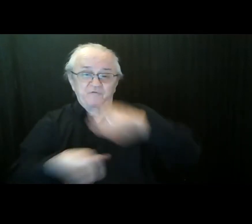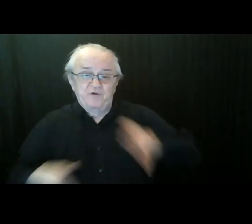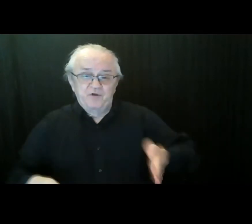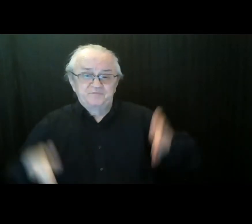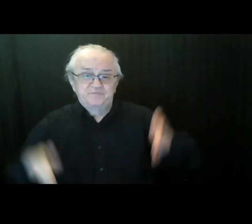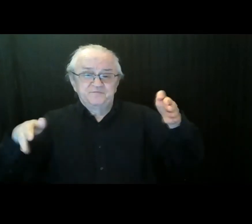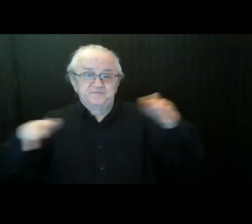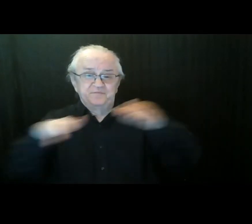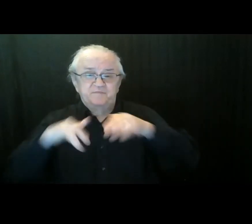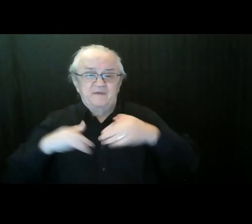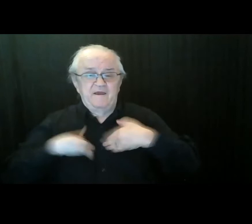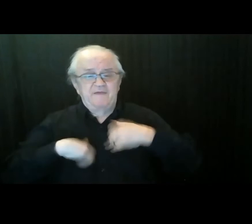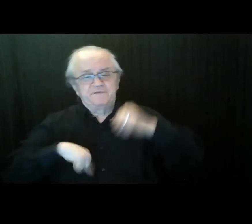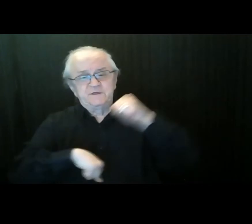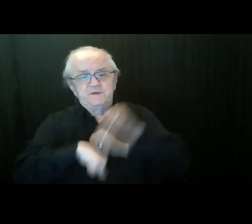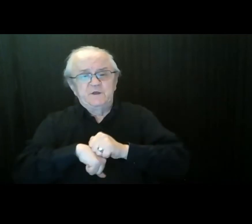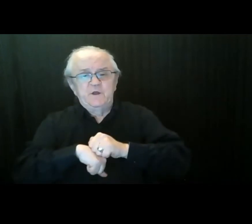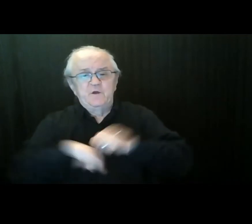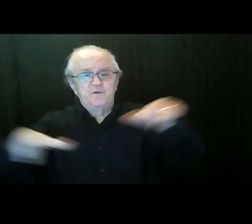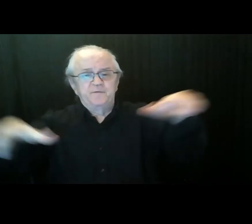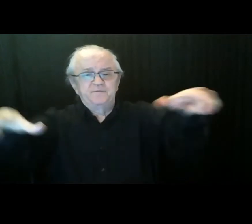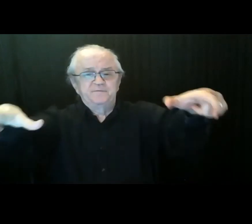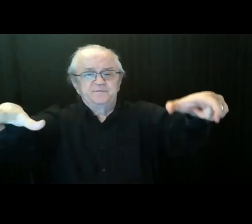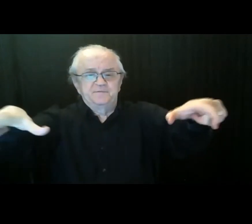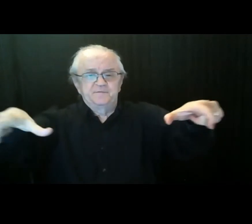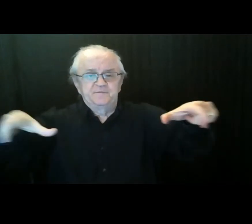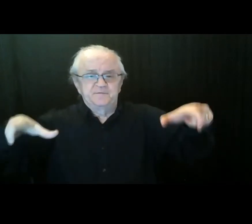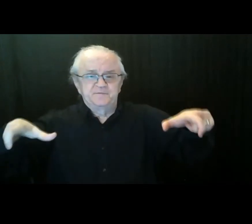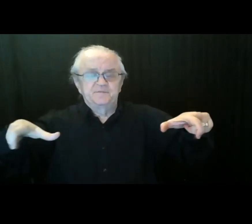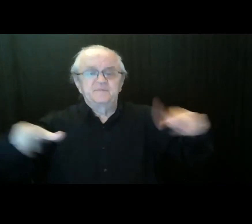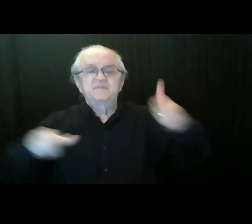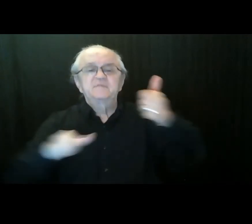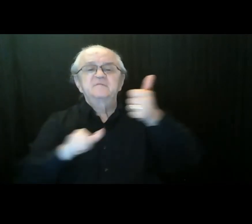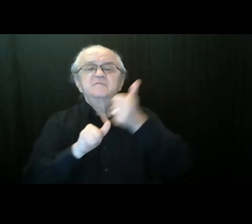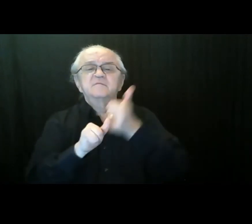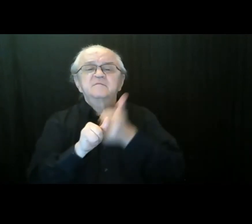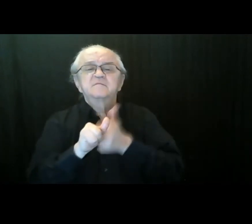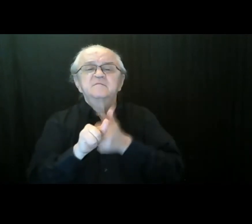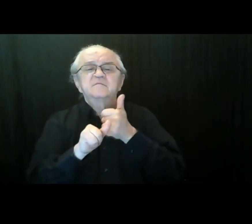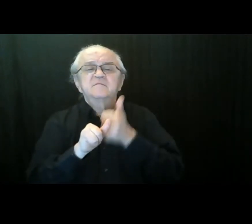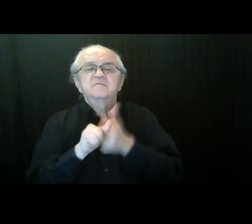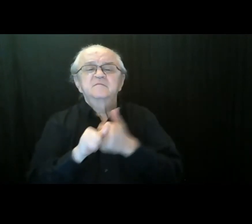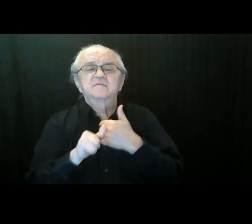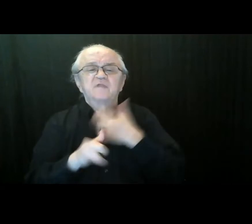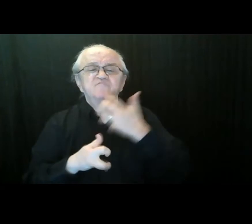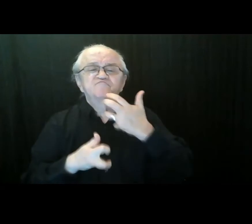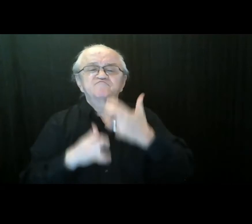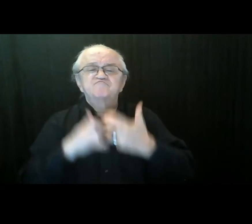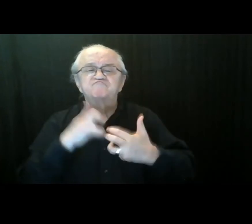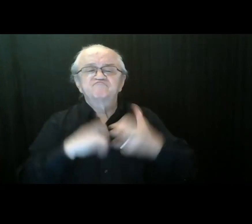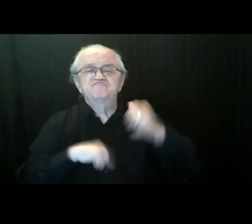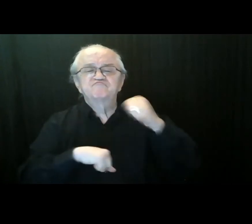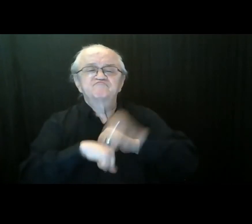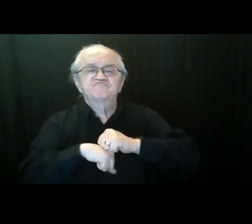slabs, stone slabs. And on each slab, there was the gray marble figure of a